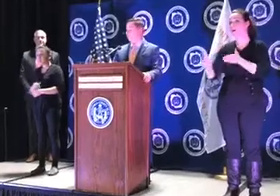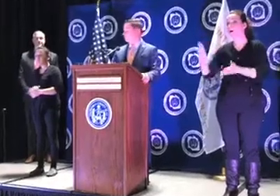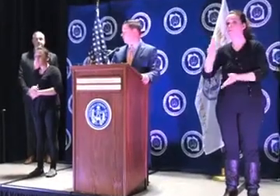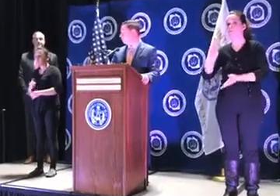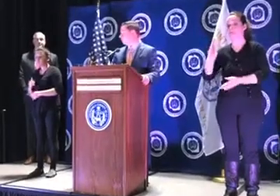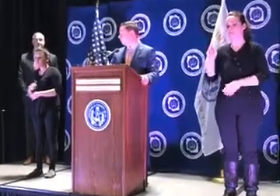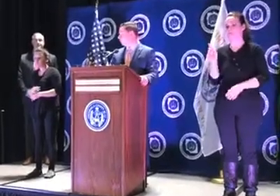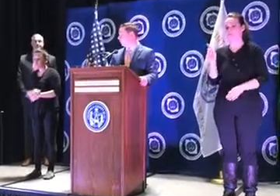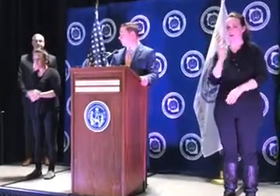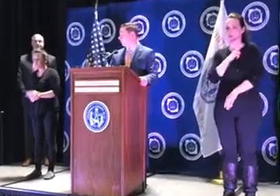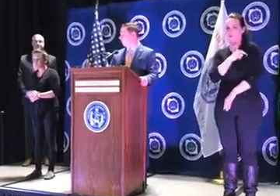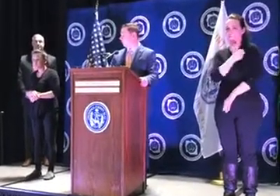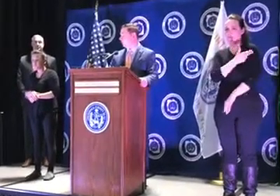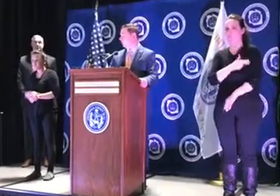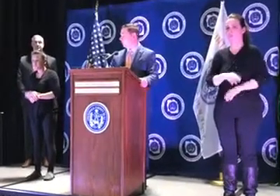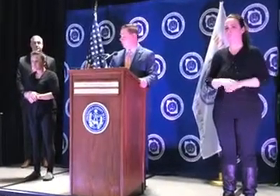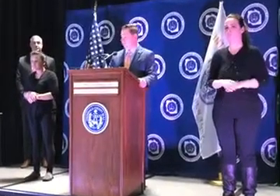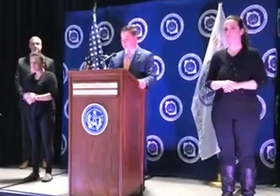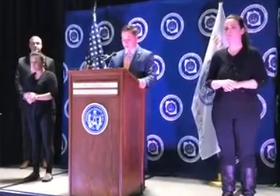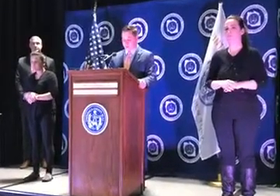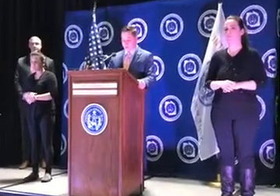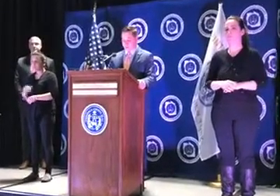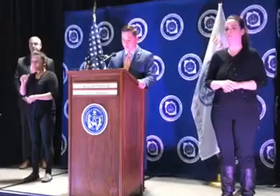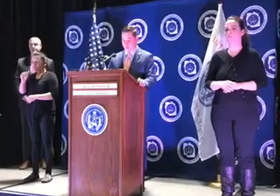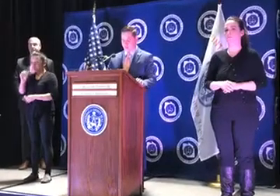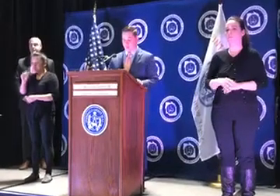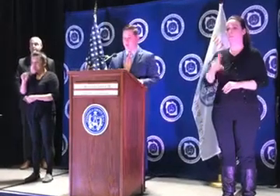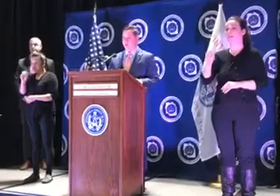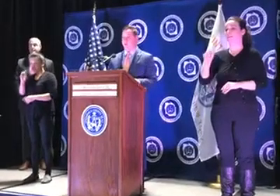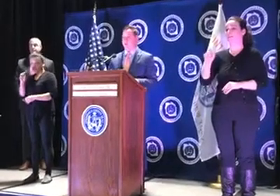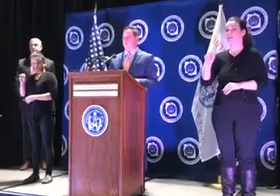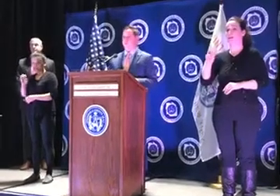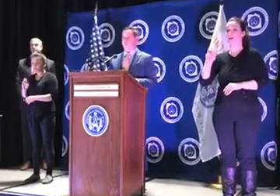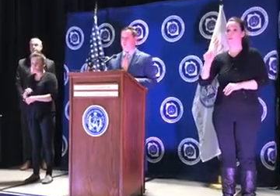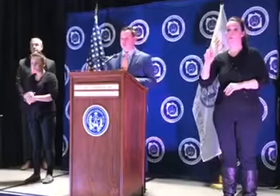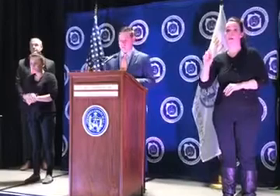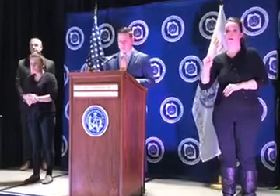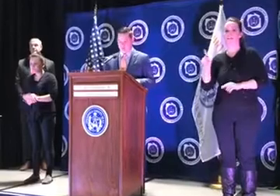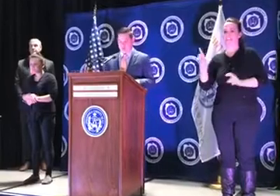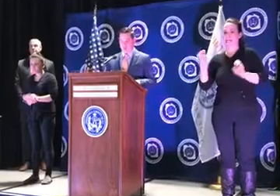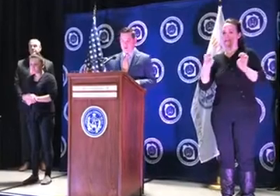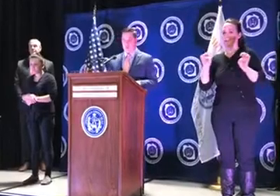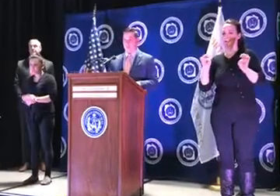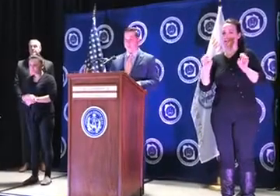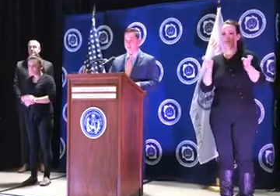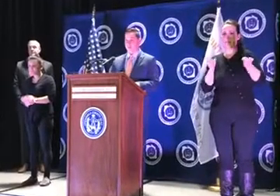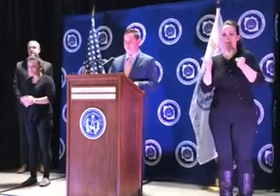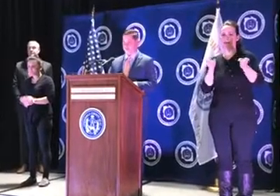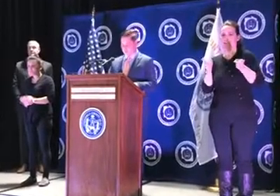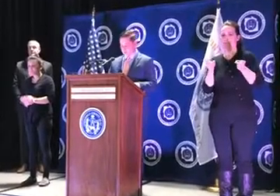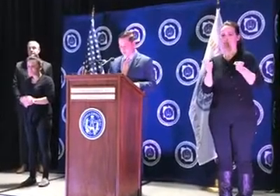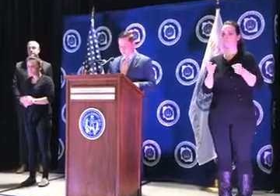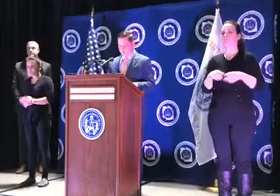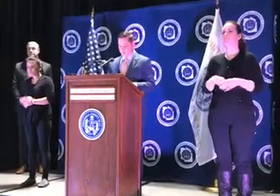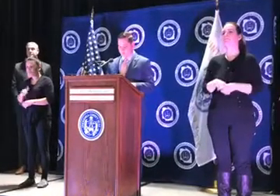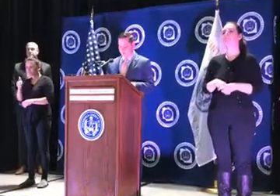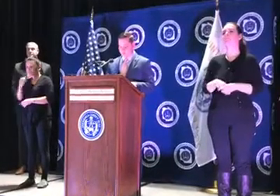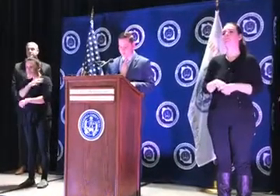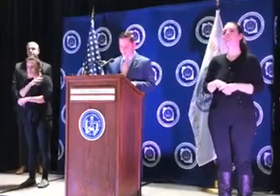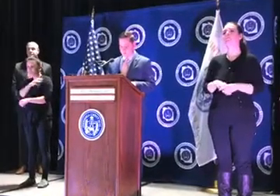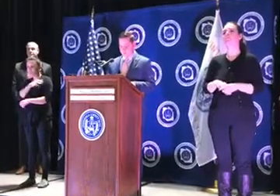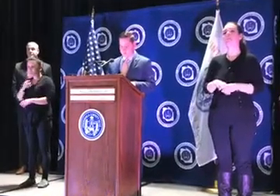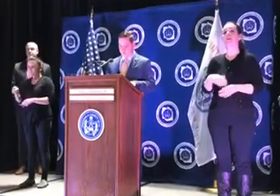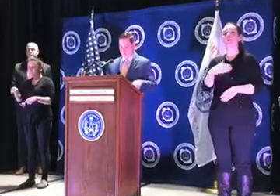Management Commissioner Dan Weirs, I want to thank him as well. He is here. Deputy County Executive Ann Rooney, and members of the media. Thank you. You've been